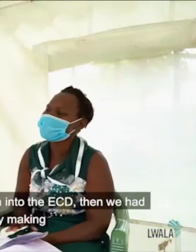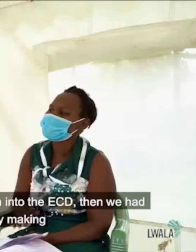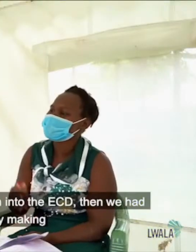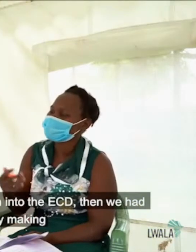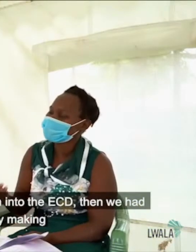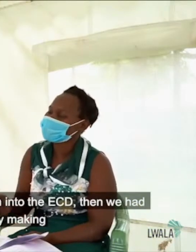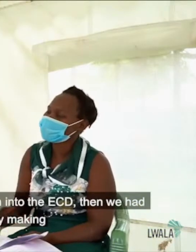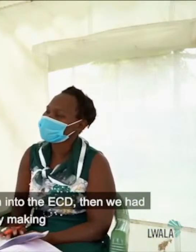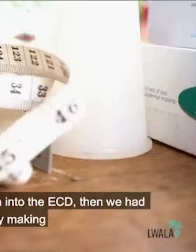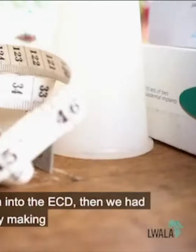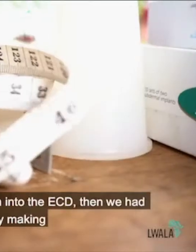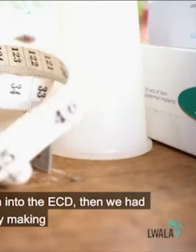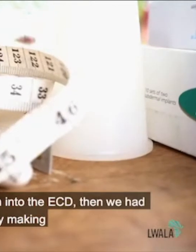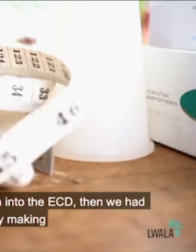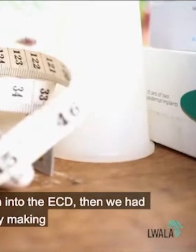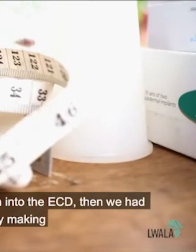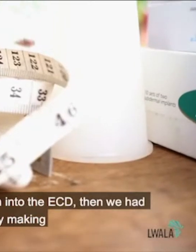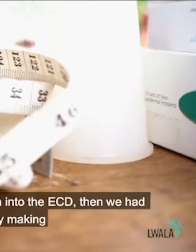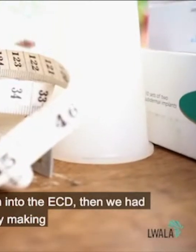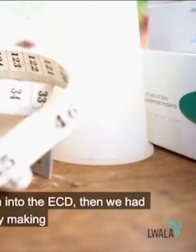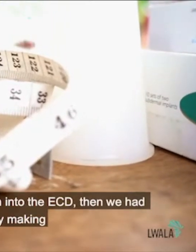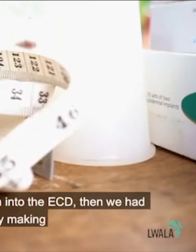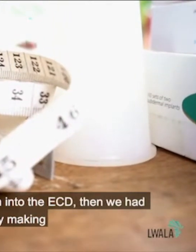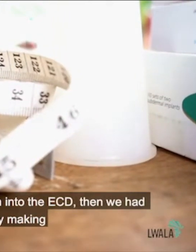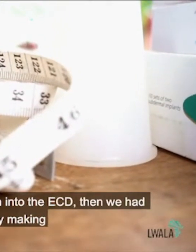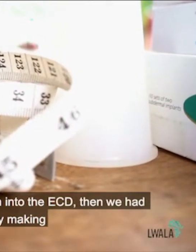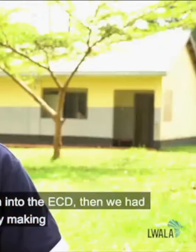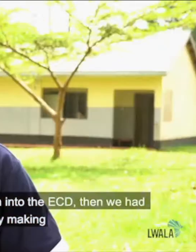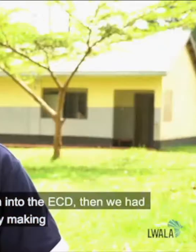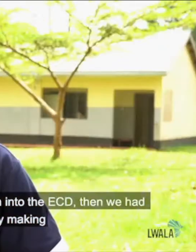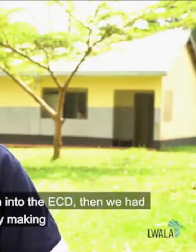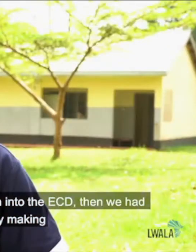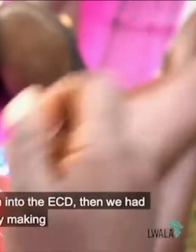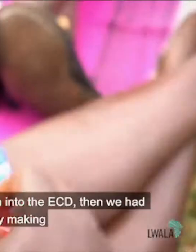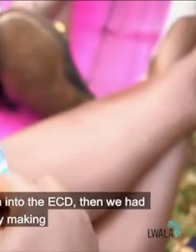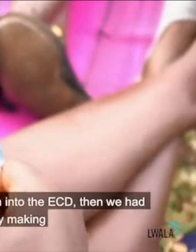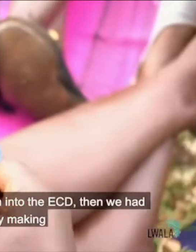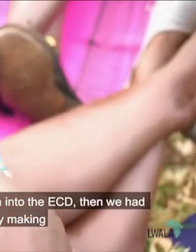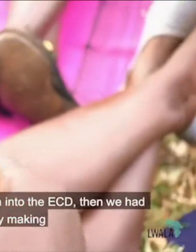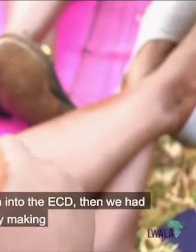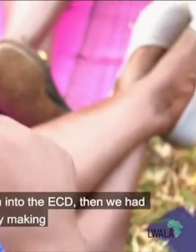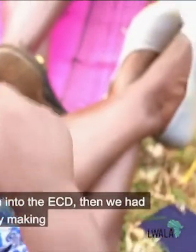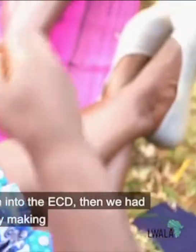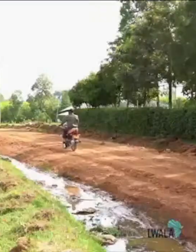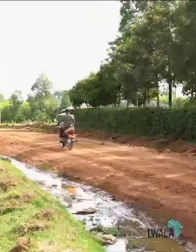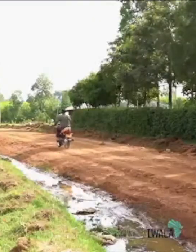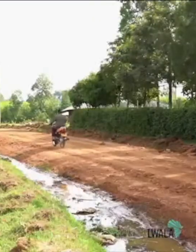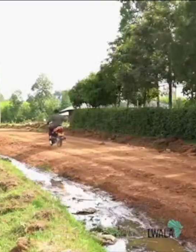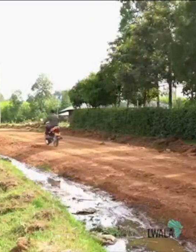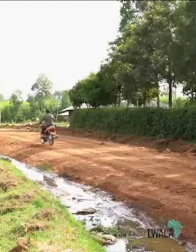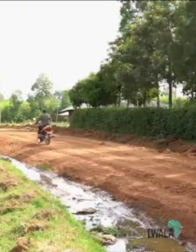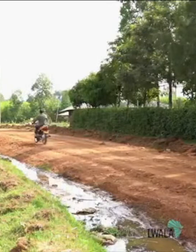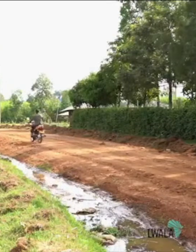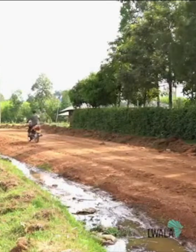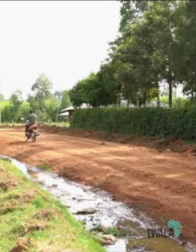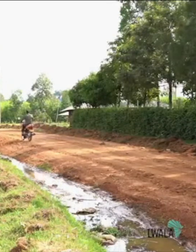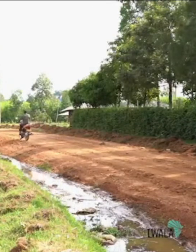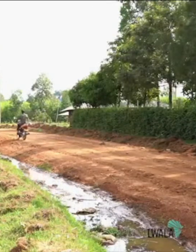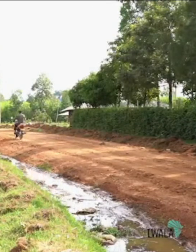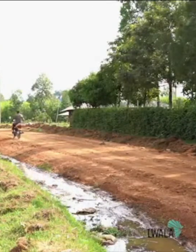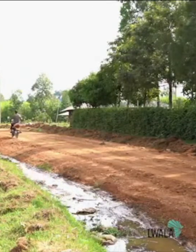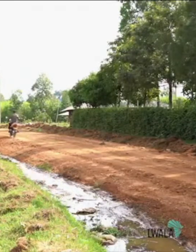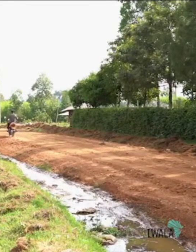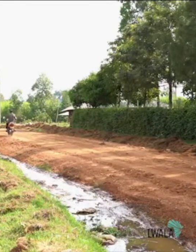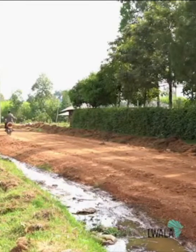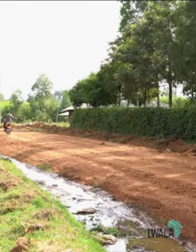the introduction into the ECD. Then we had another one on toy making. In the last year, Lola